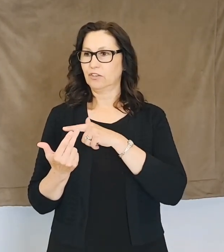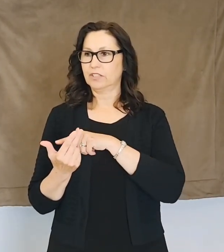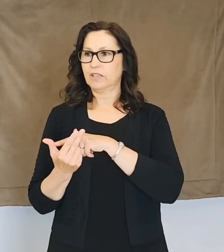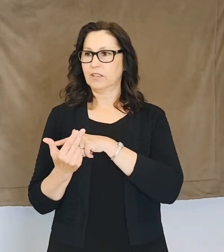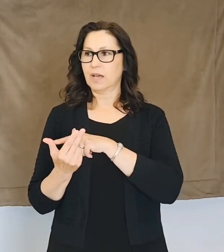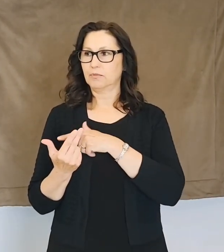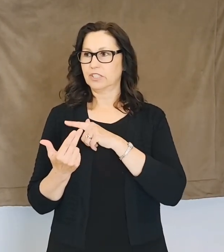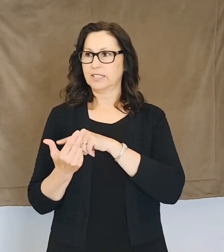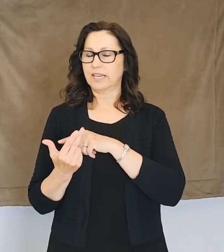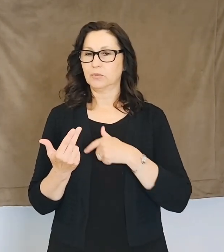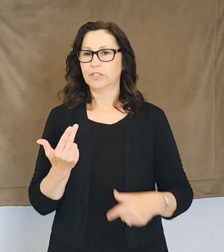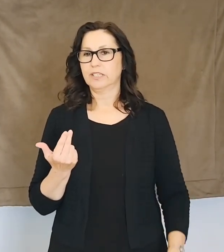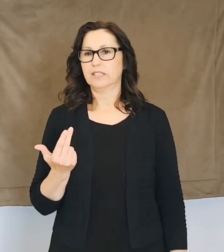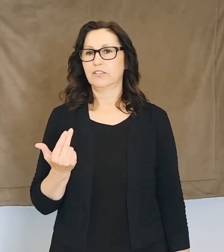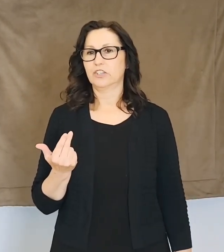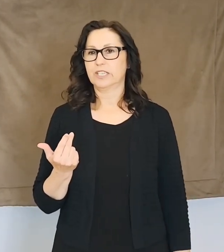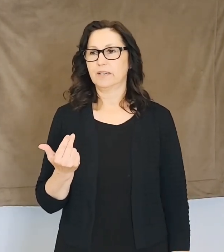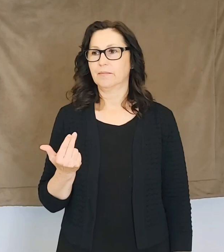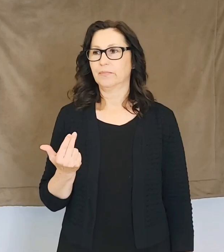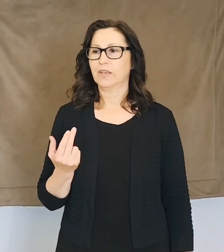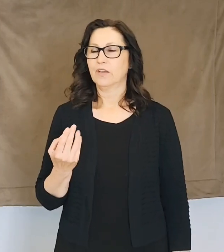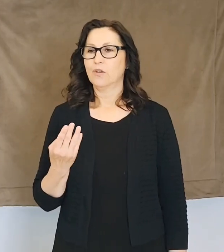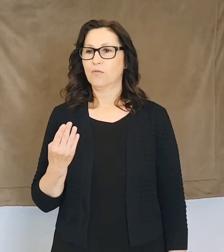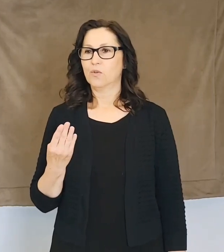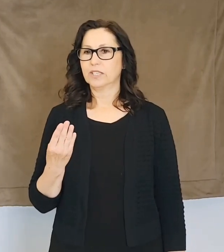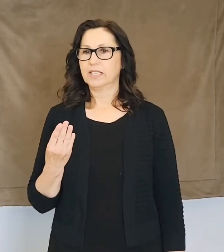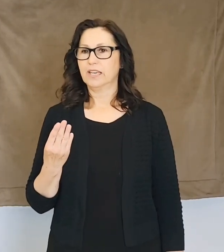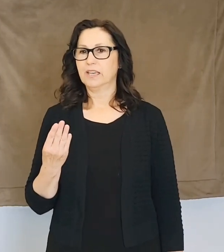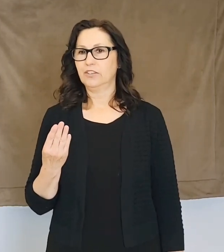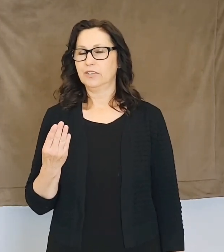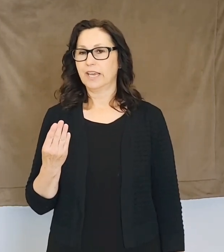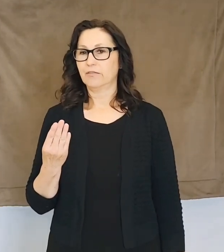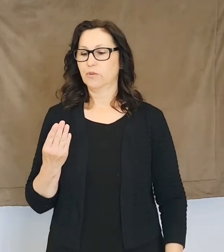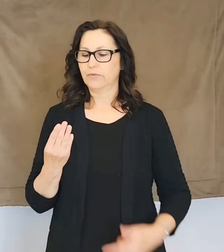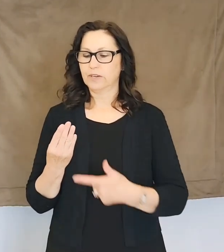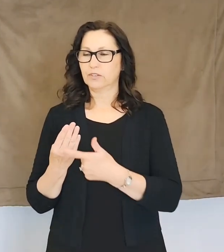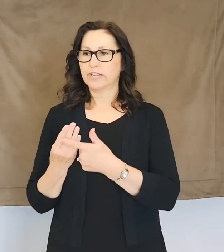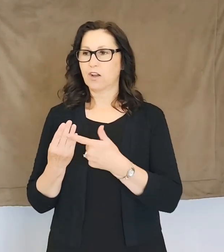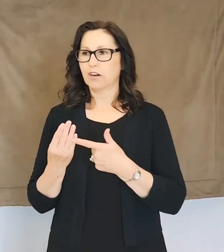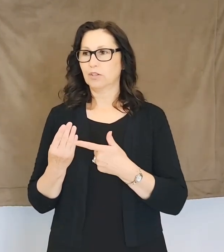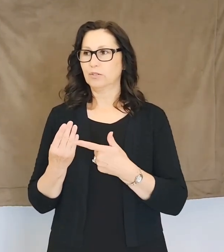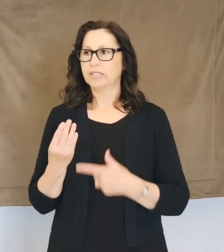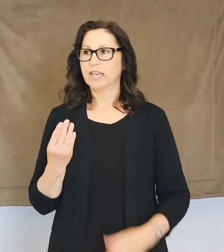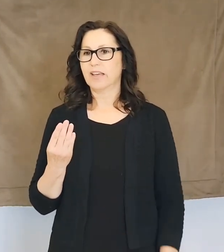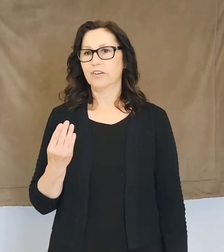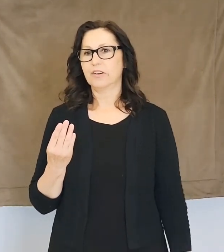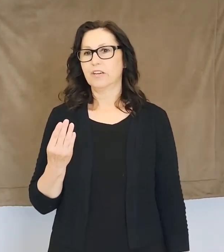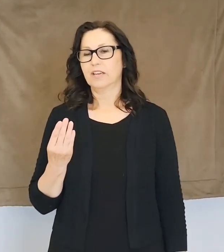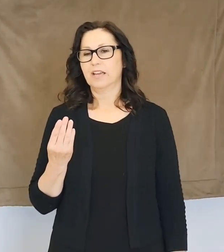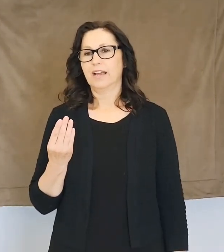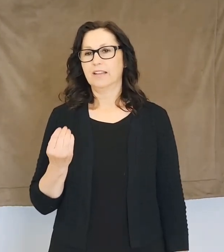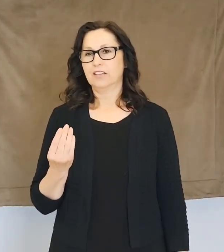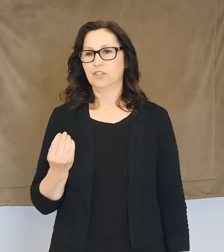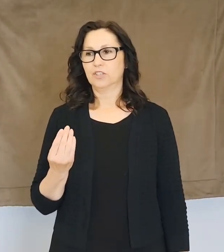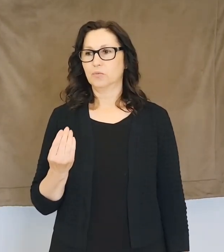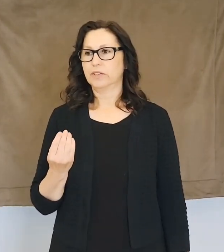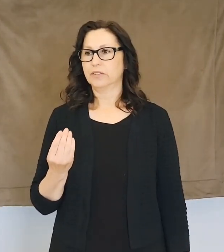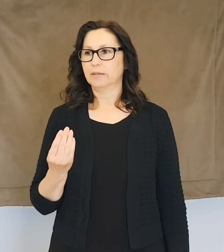Your thumb just stays where it is, 13. 14, you take four fingers, they are close together. And then you just wiggle them,